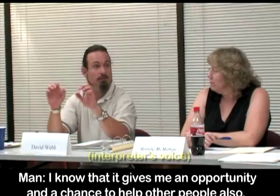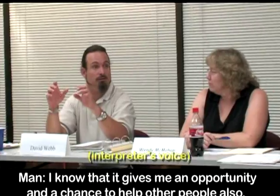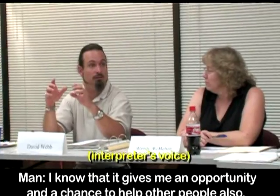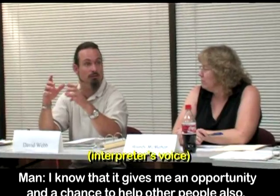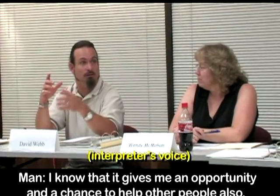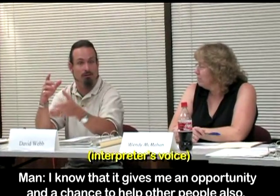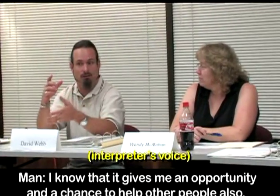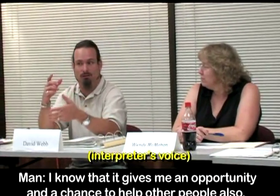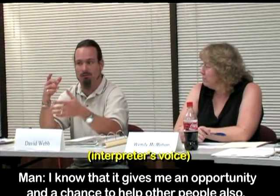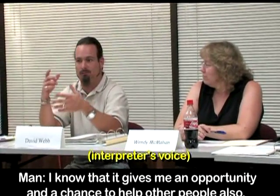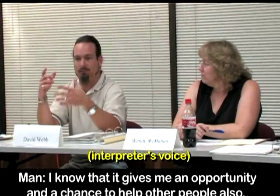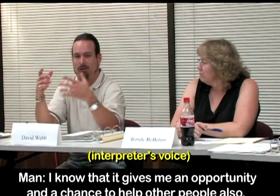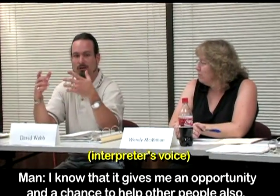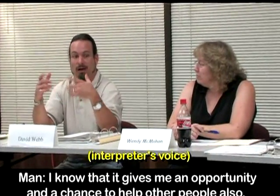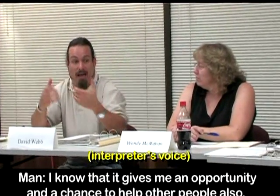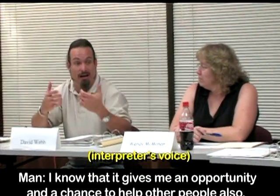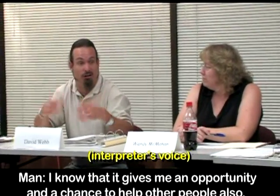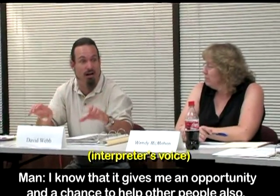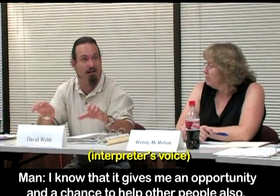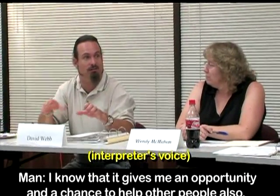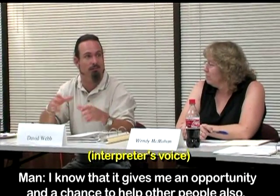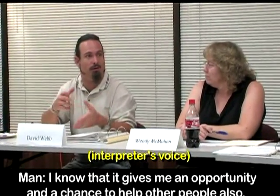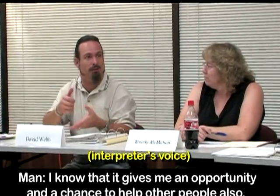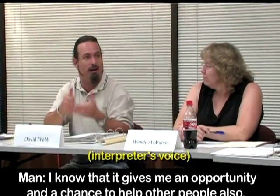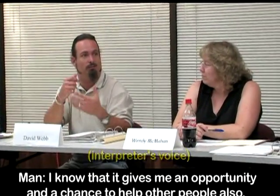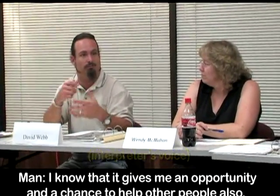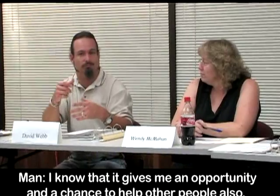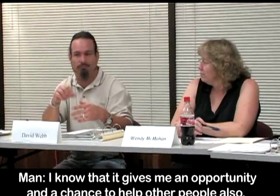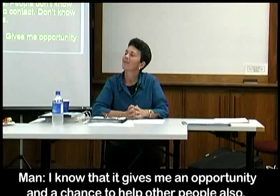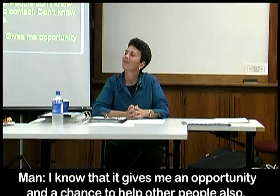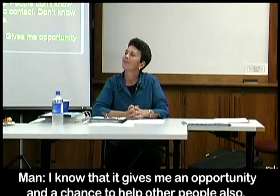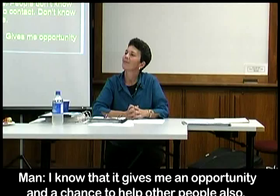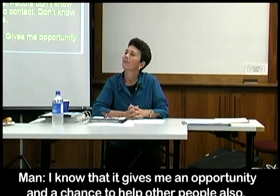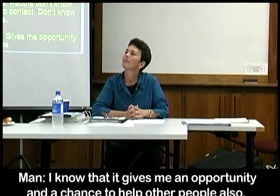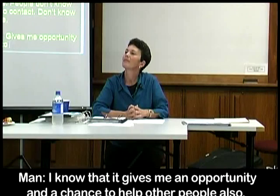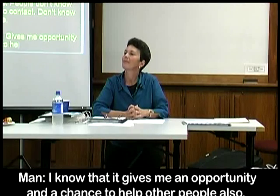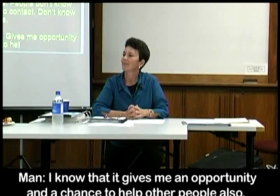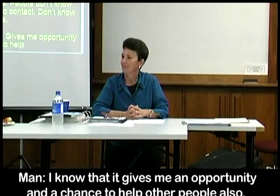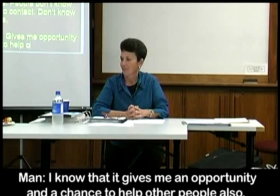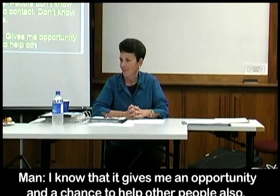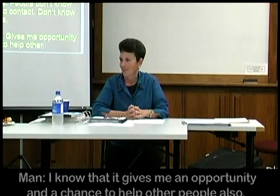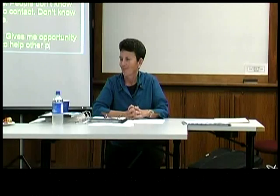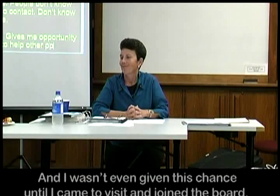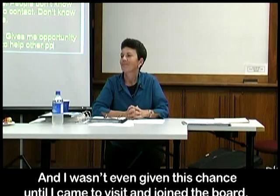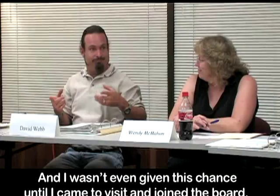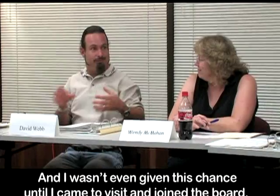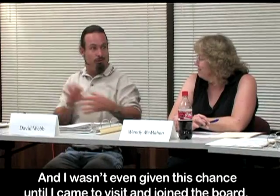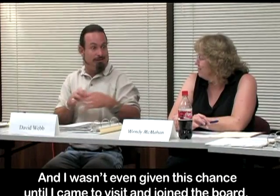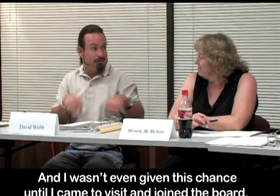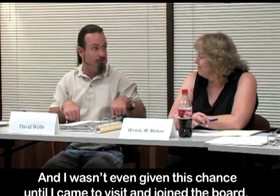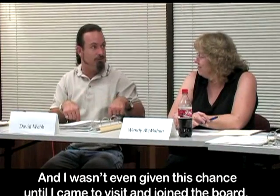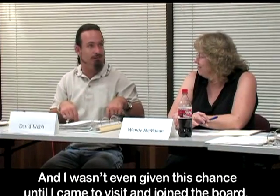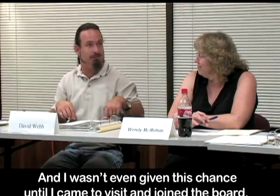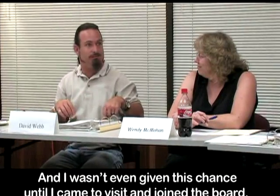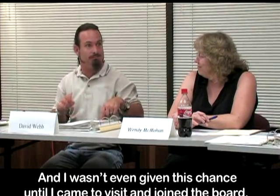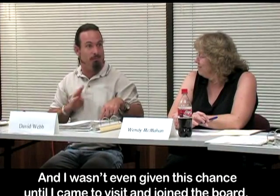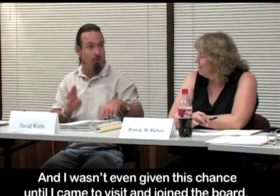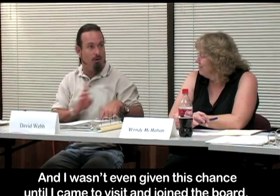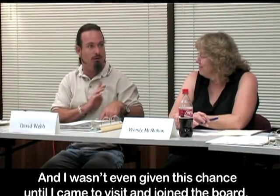it gives me an opportunity and a chance to help other people also. And I wasn't even given this chance until I came to